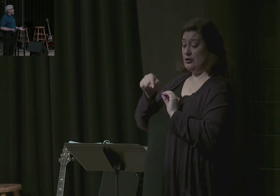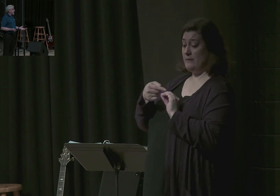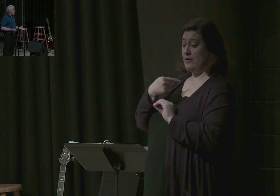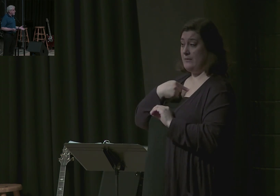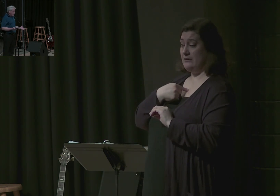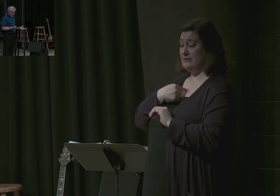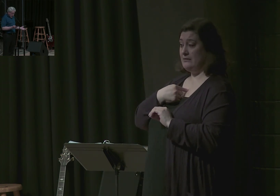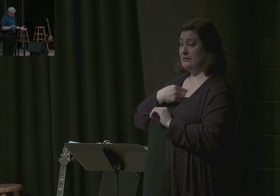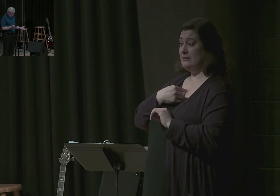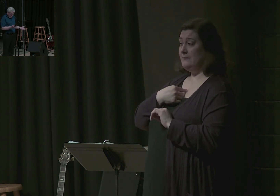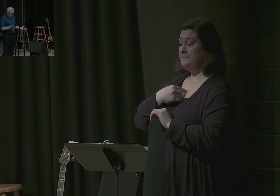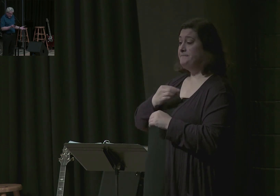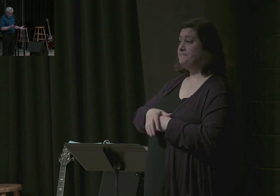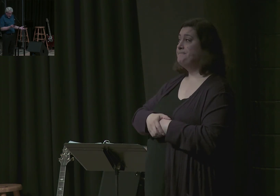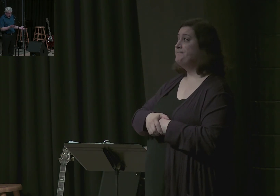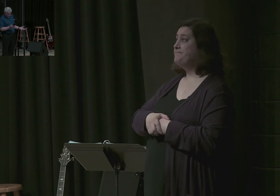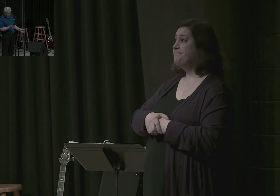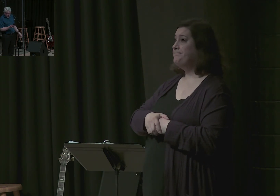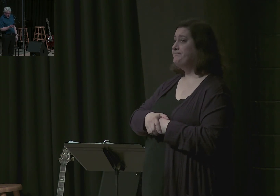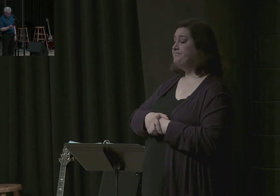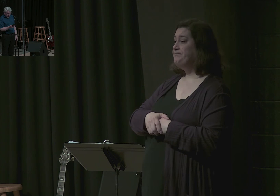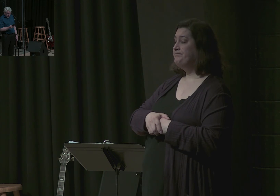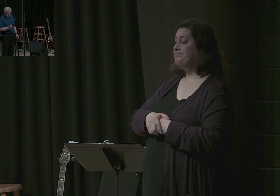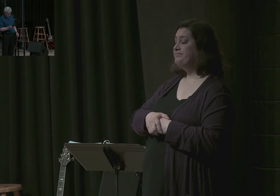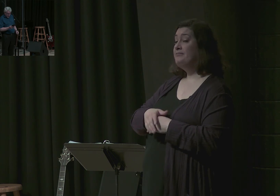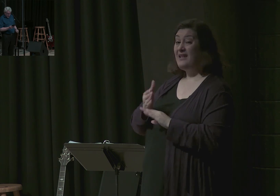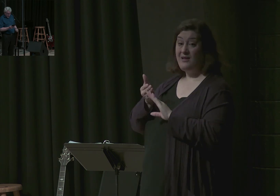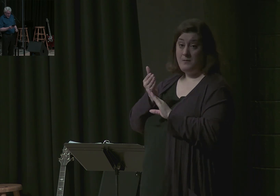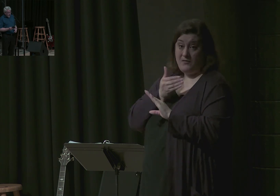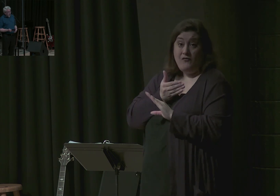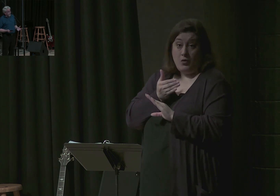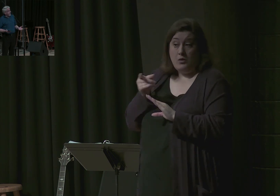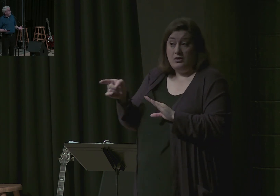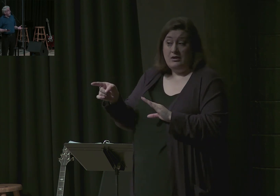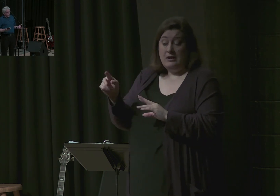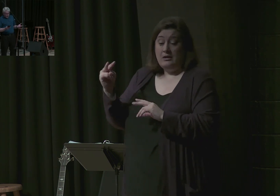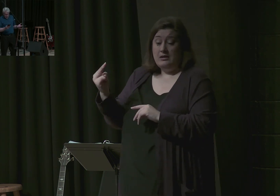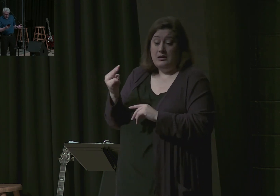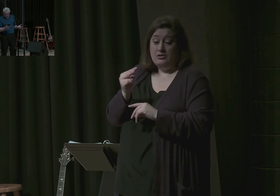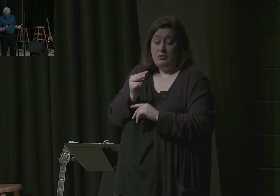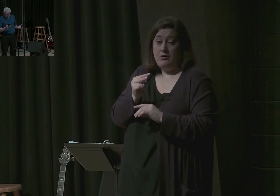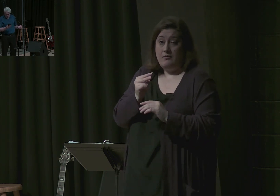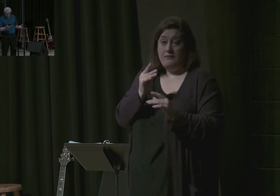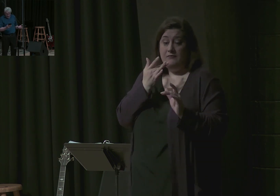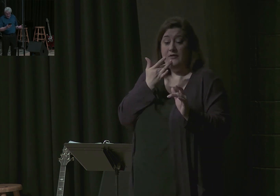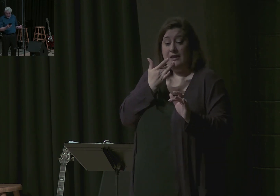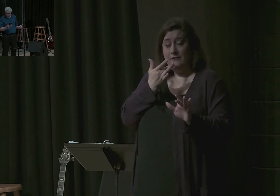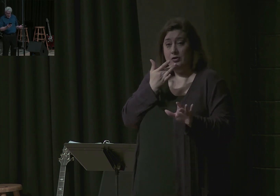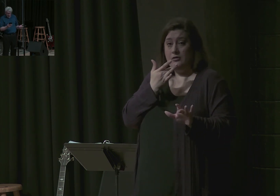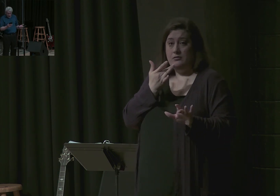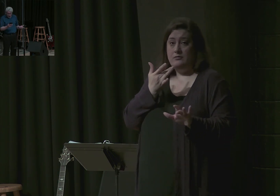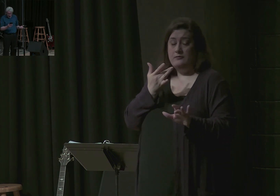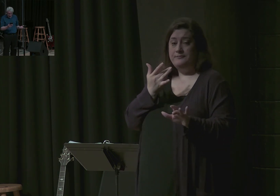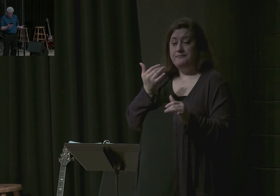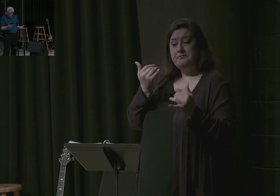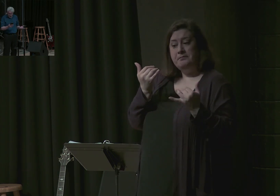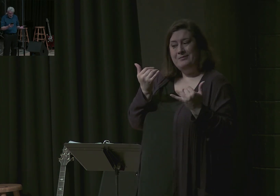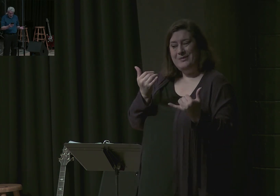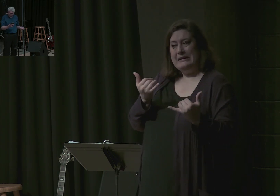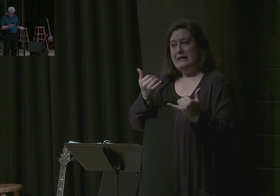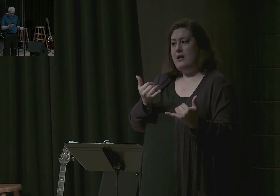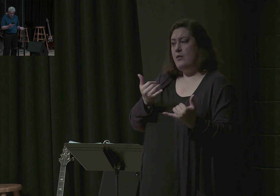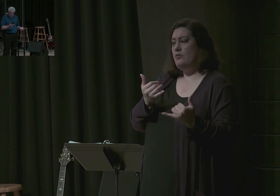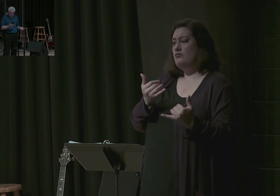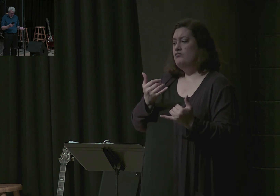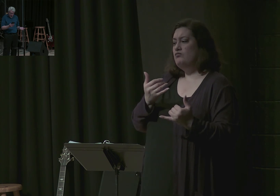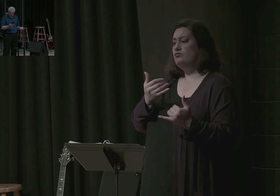is changing as a result of their complaint. Laban had looked on Jacob with favor. You have to wonder